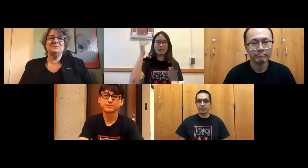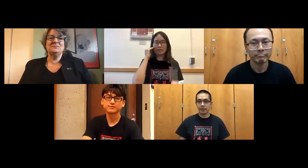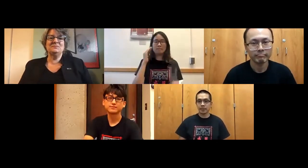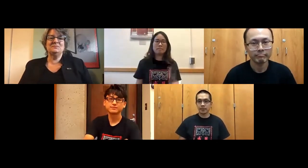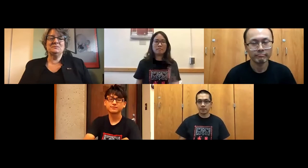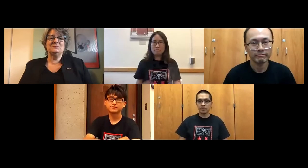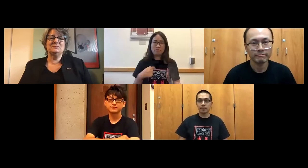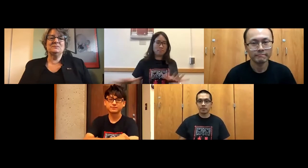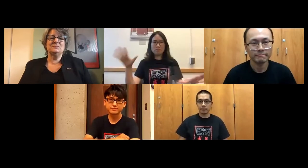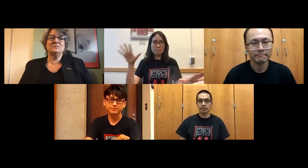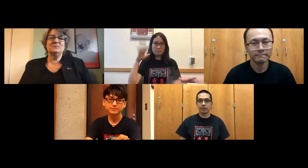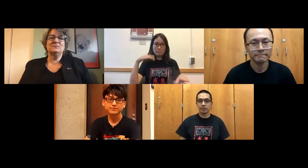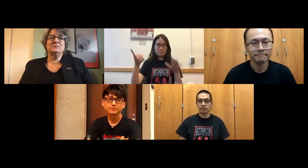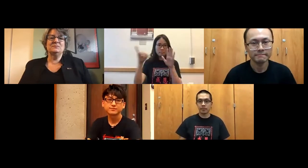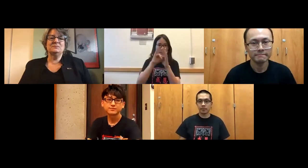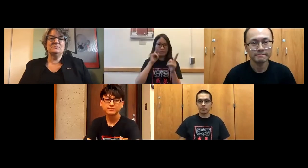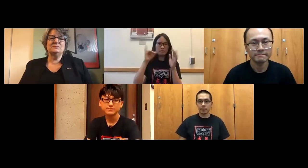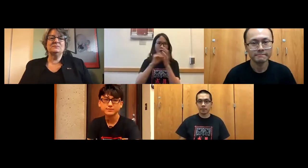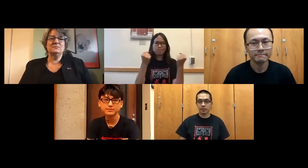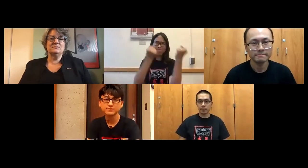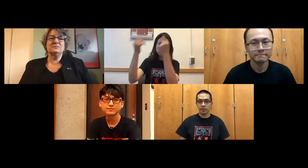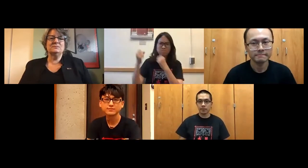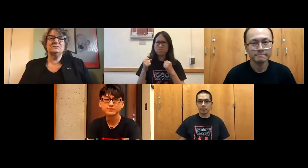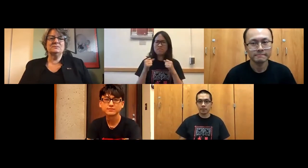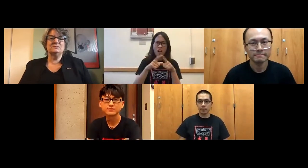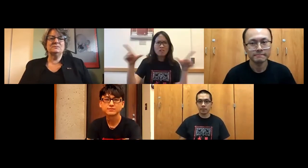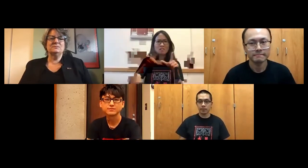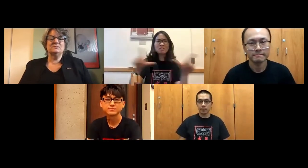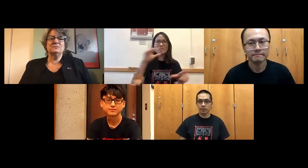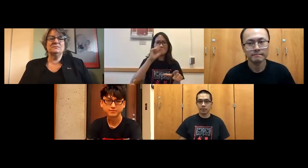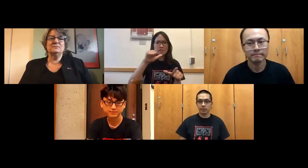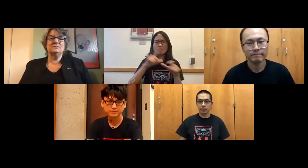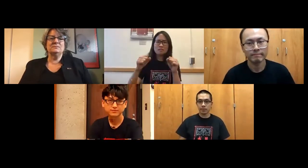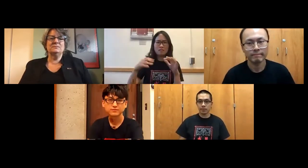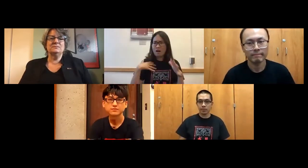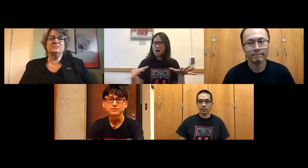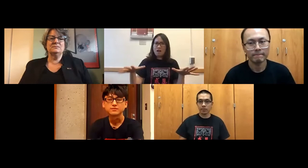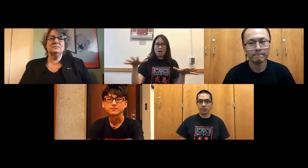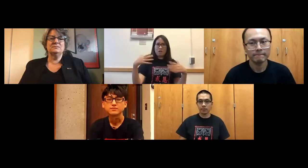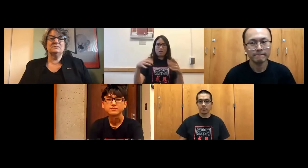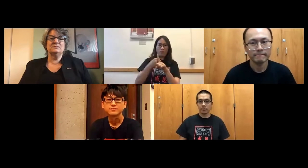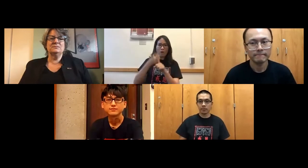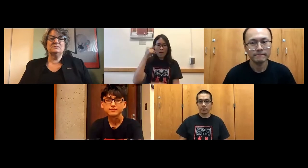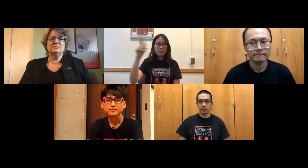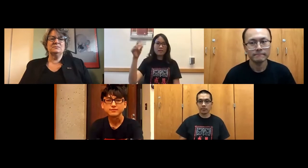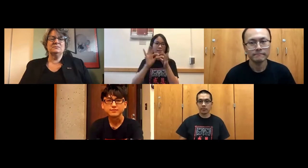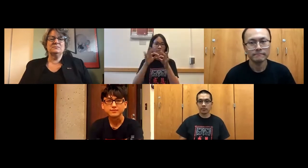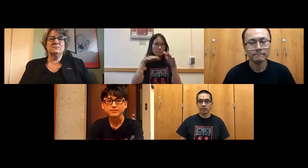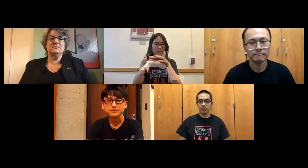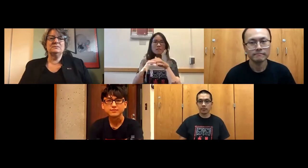So I then went to graduate school in Korea, where everybody was signing in